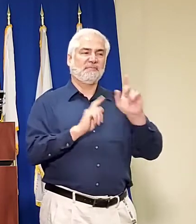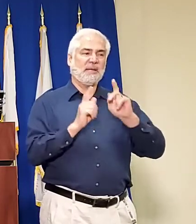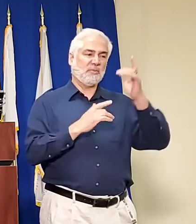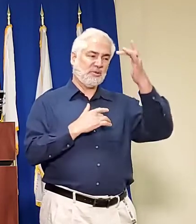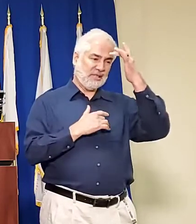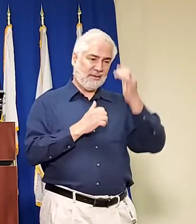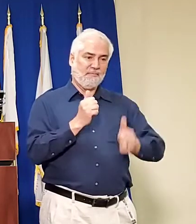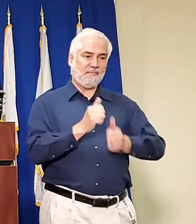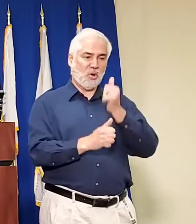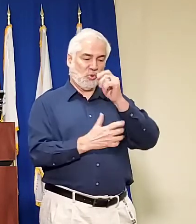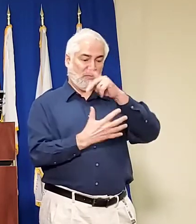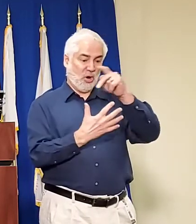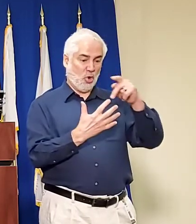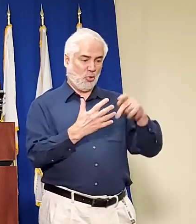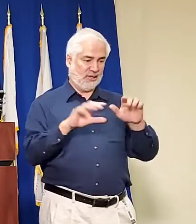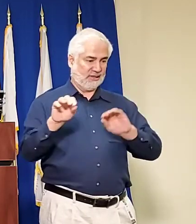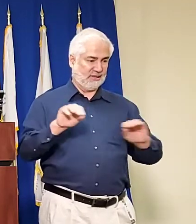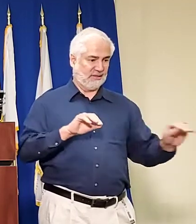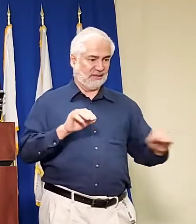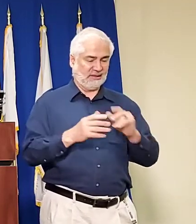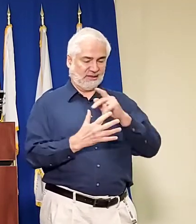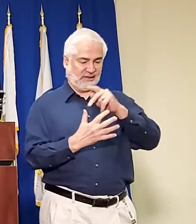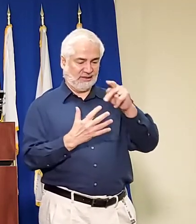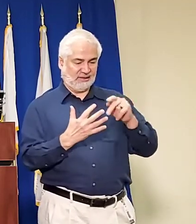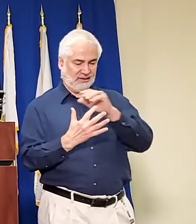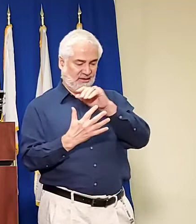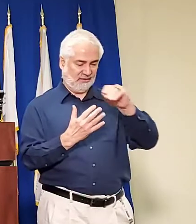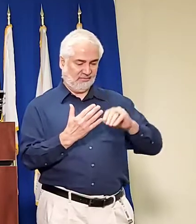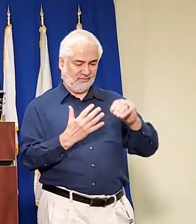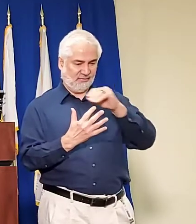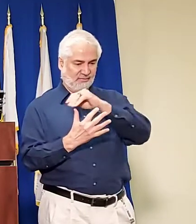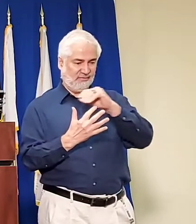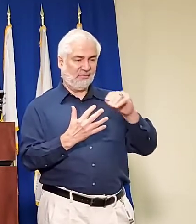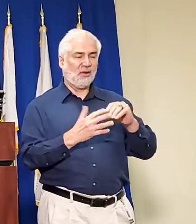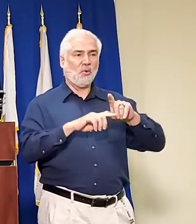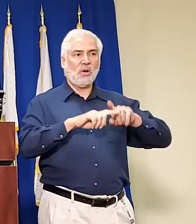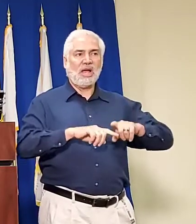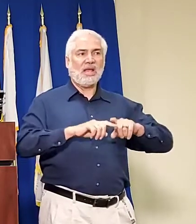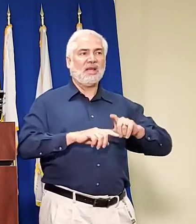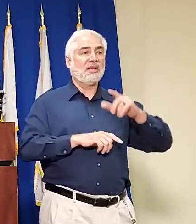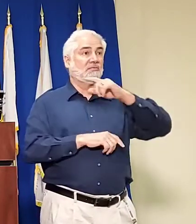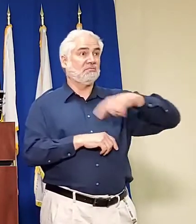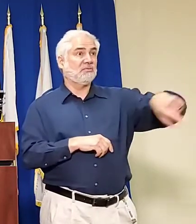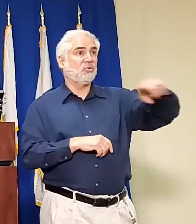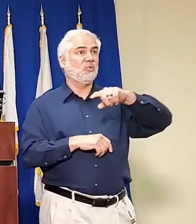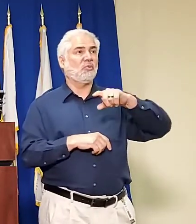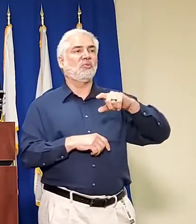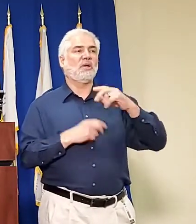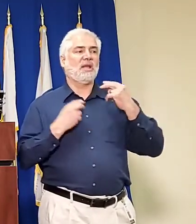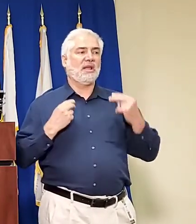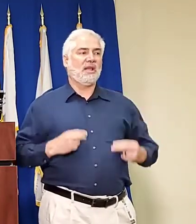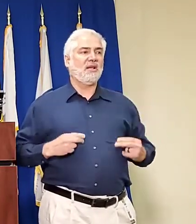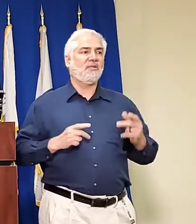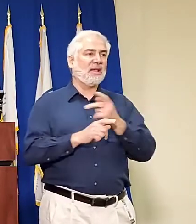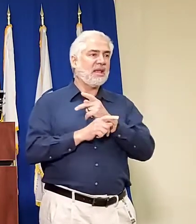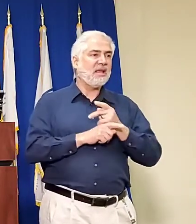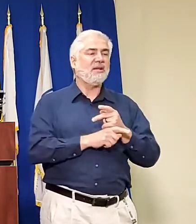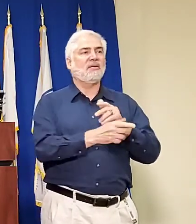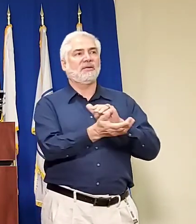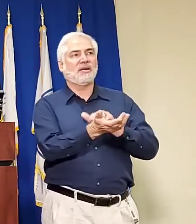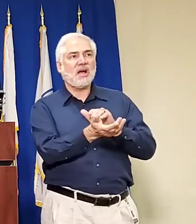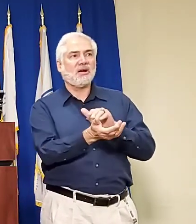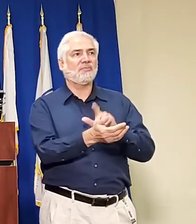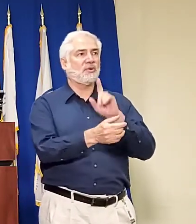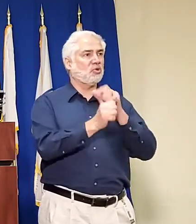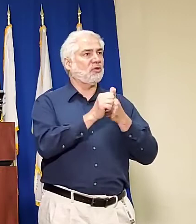those that are most at risk in those high-risk settings, and going to rely on the public and healthcare providers to ensure that people are